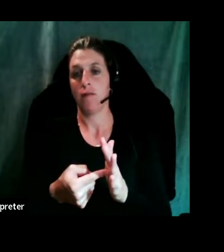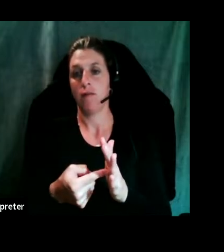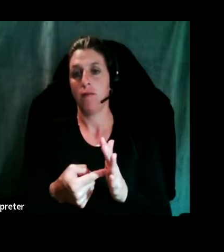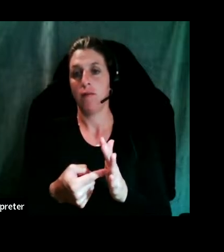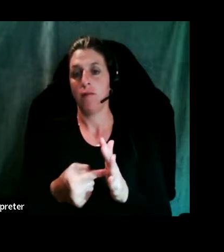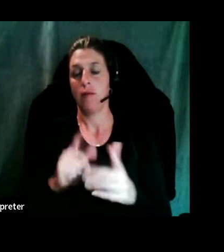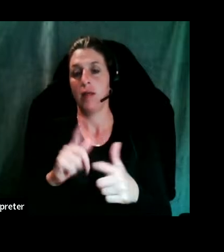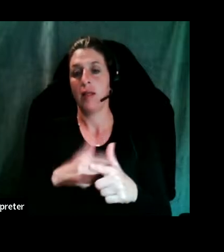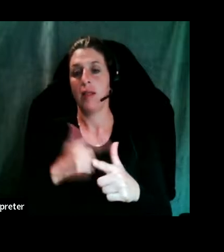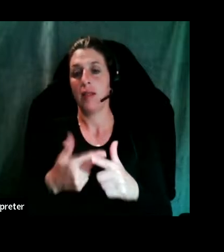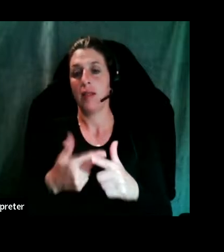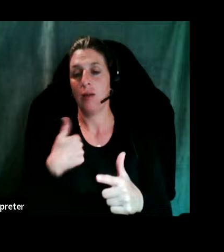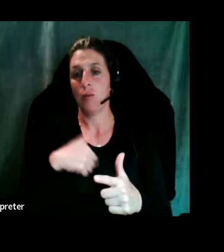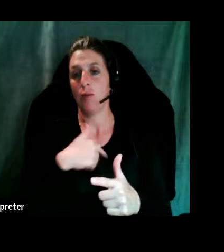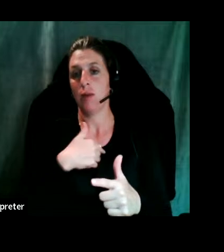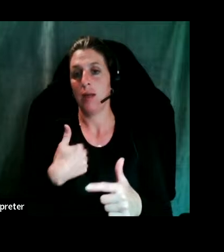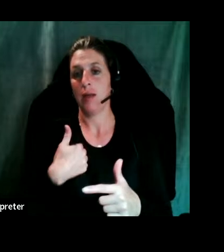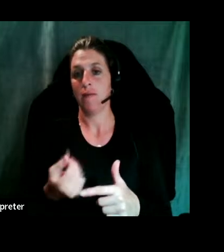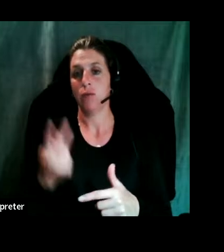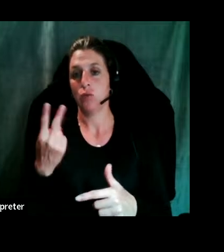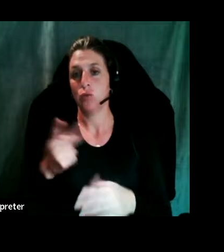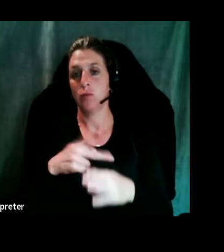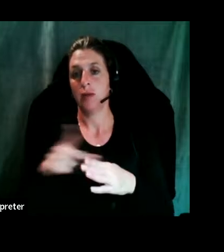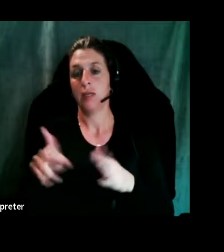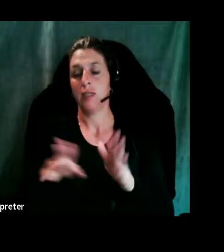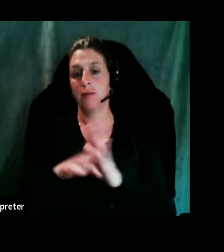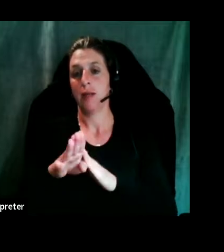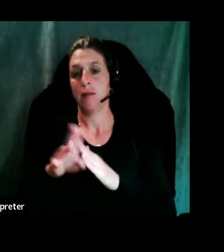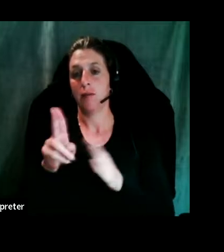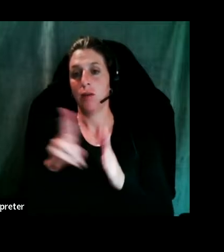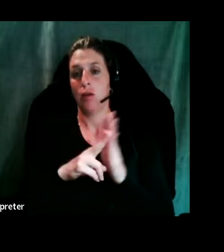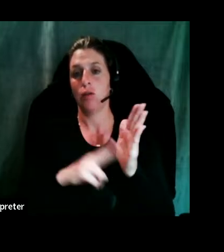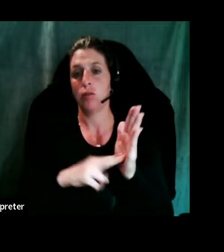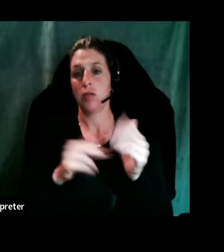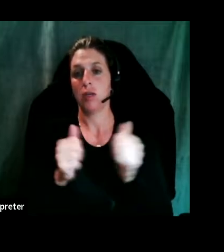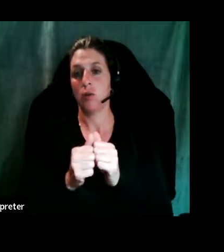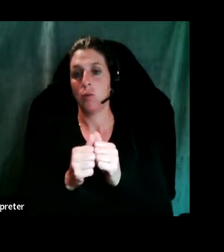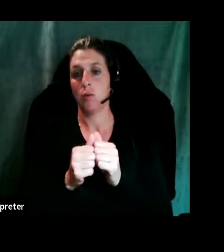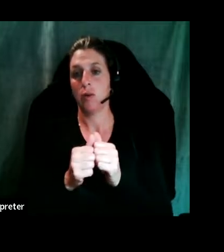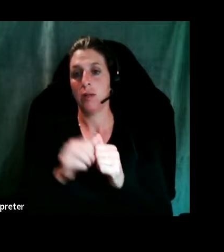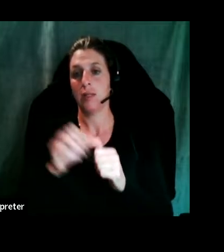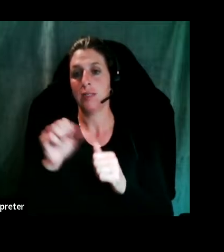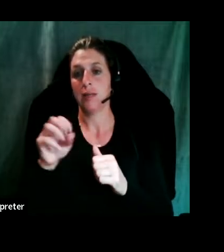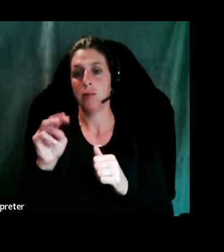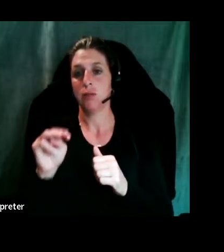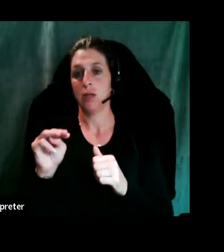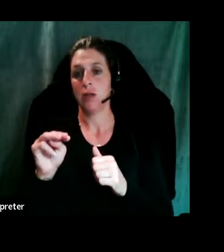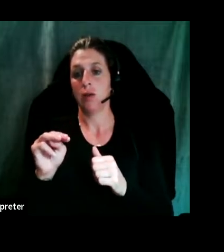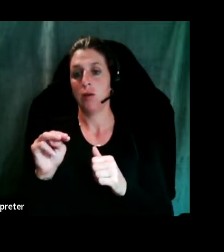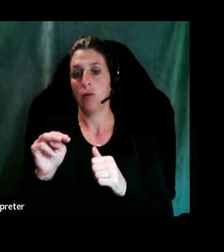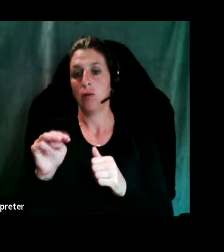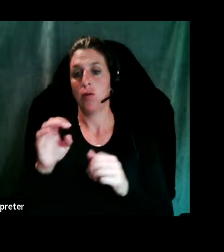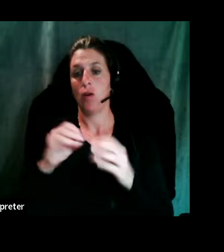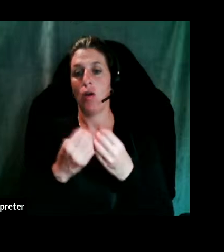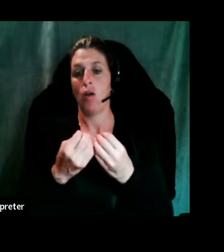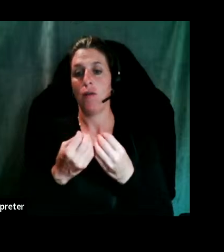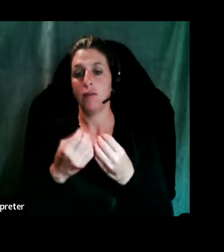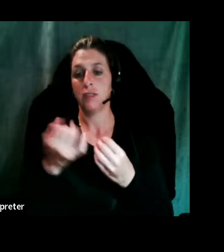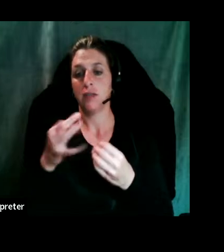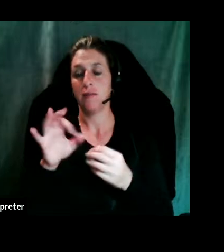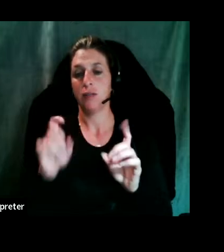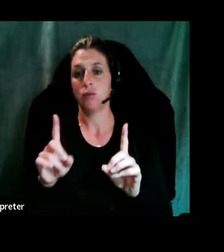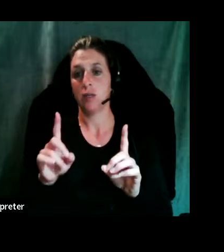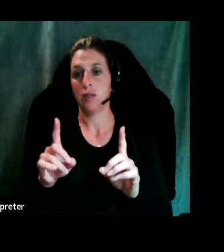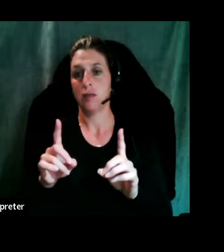Then we have 2 professional development contracts with San Mateo County Office of Education. They're